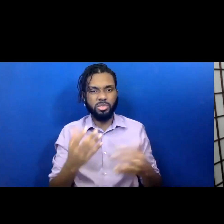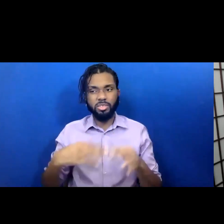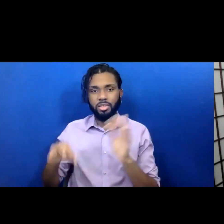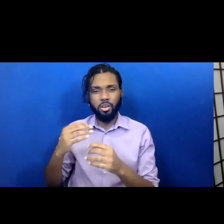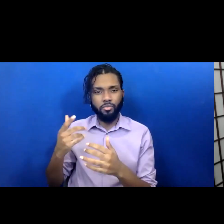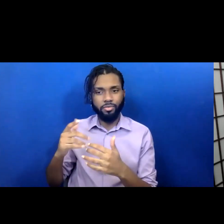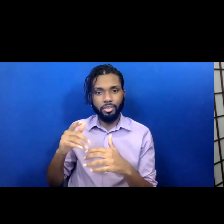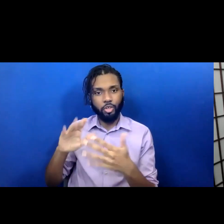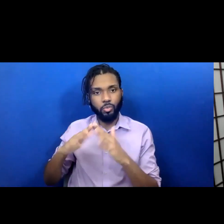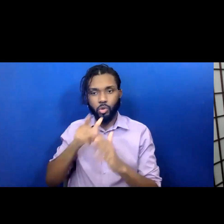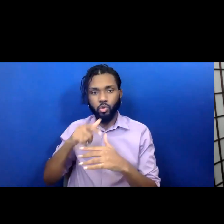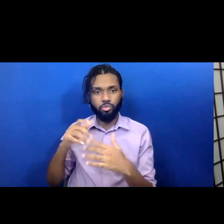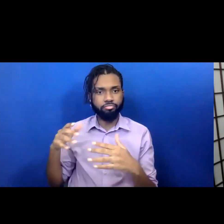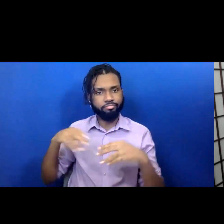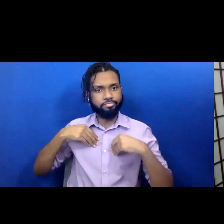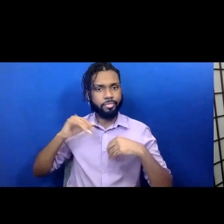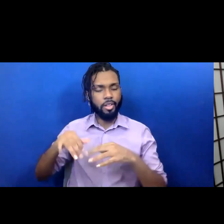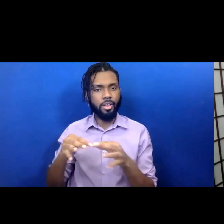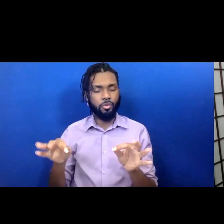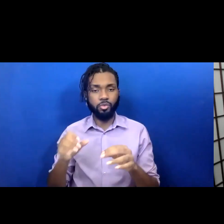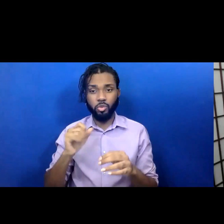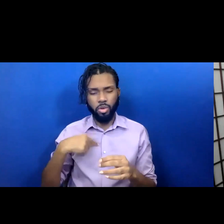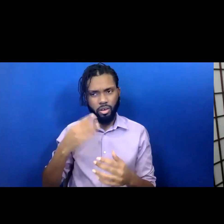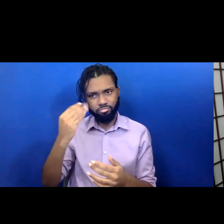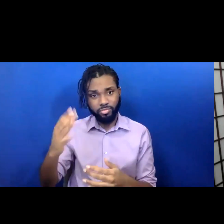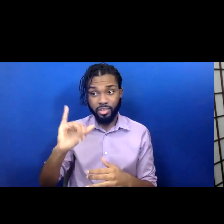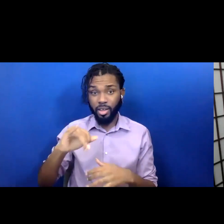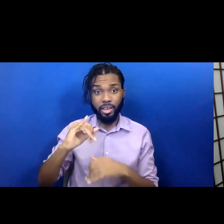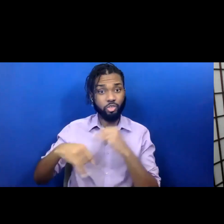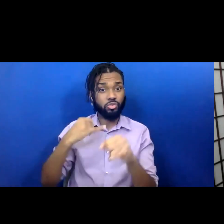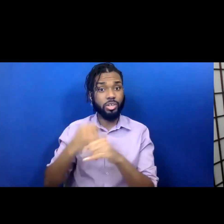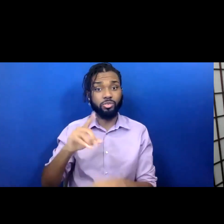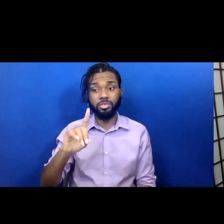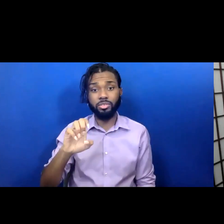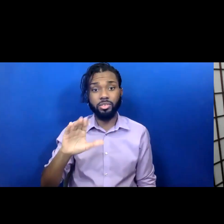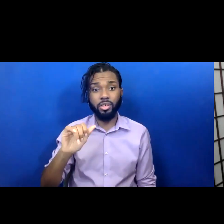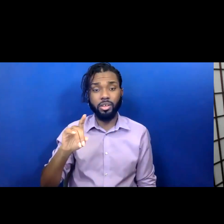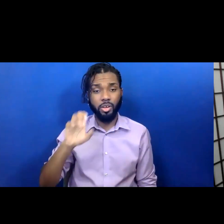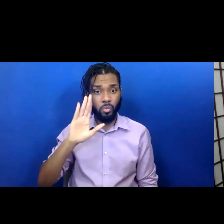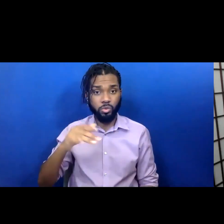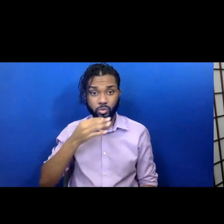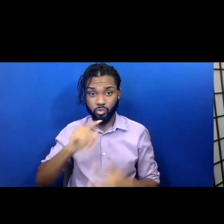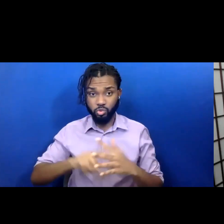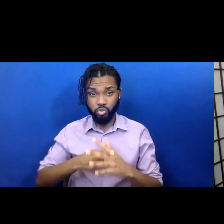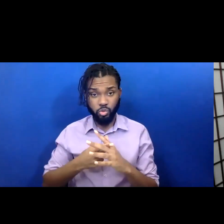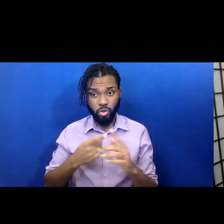I'd make a call saying, hey, this international decade is about to start around the next LSA meeting, in fact, in 2022. And it